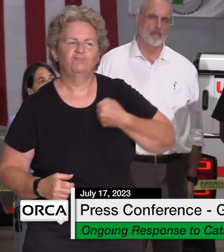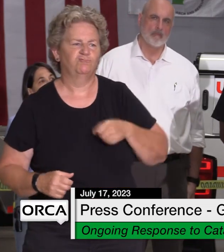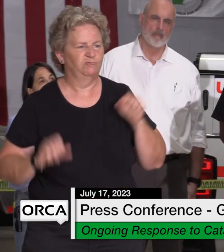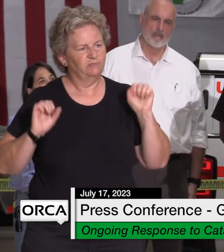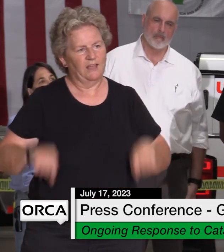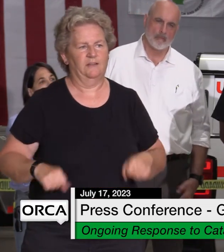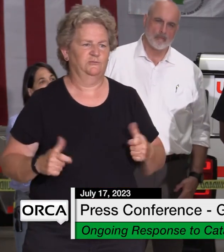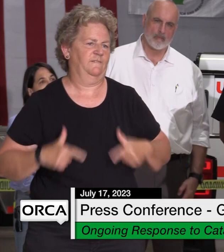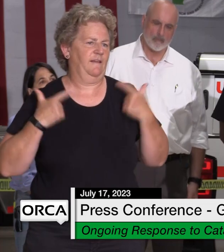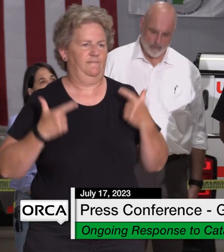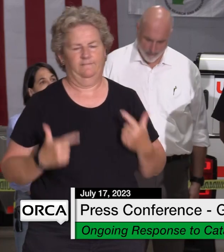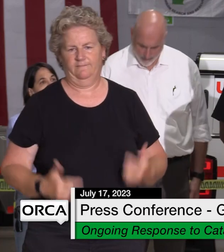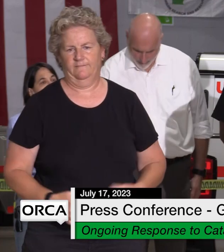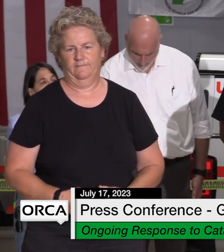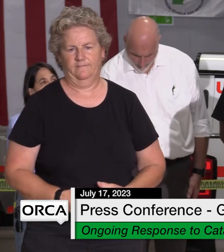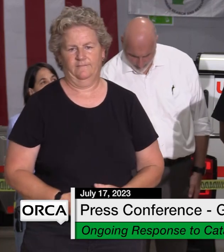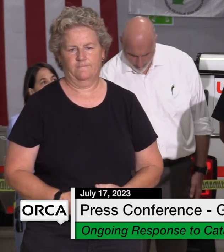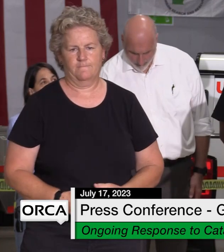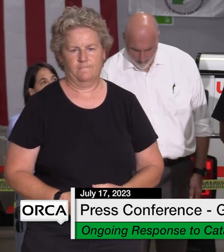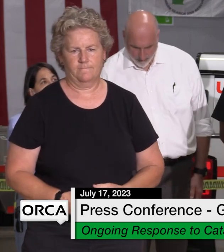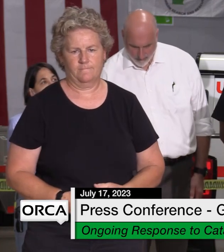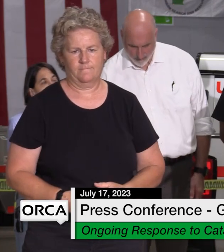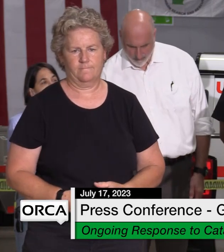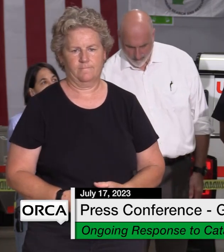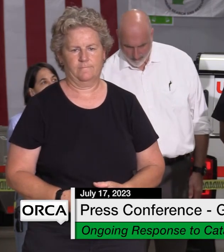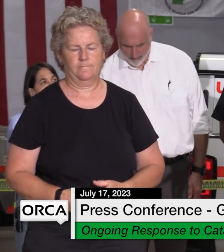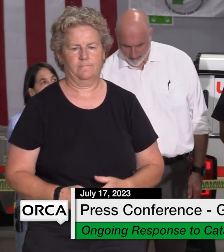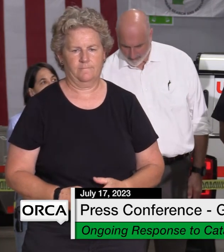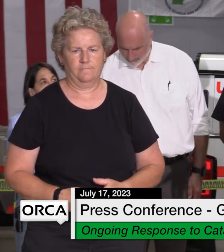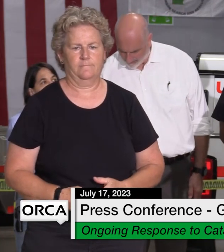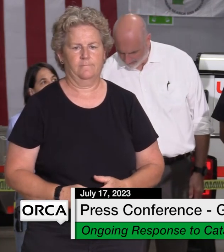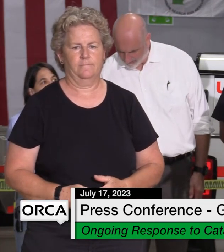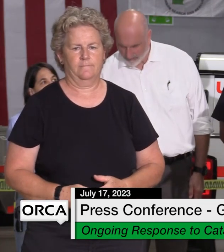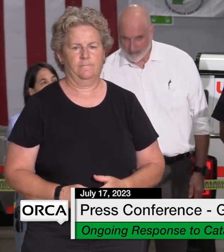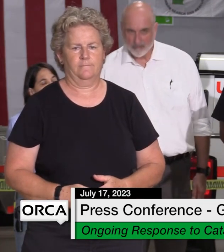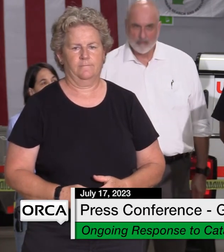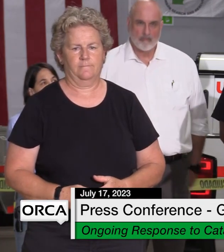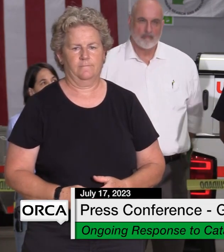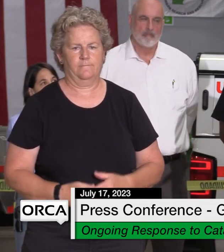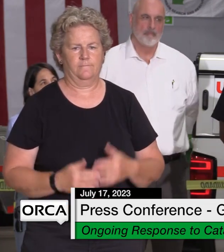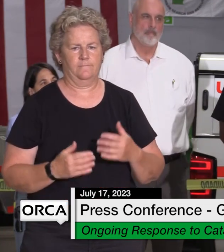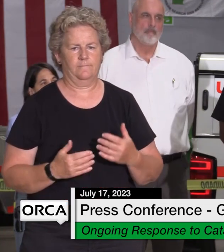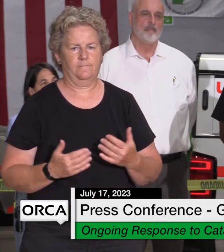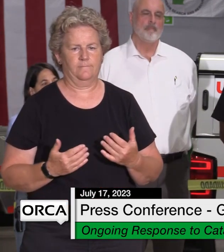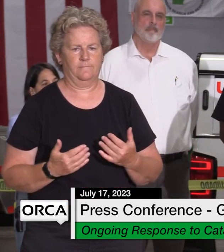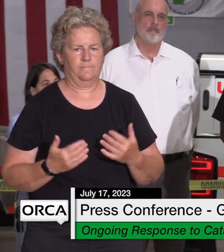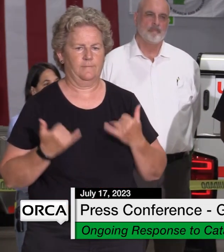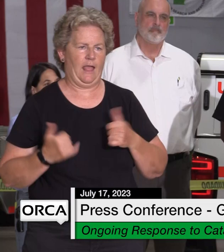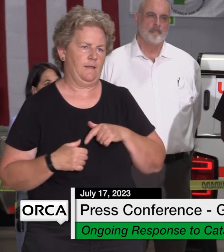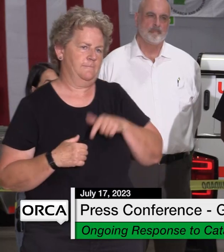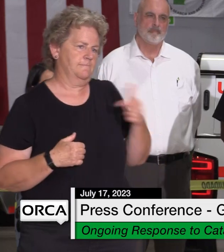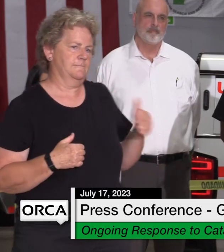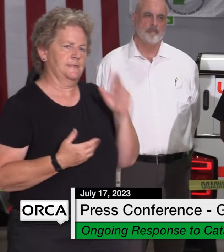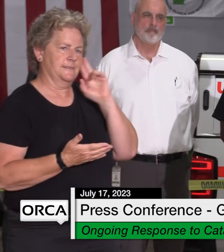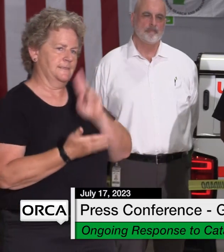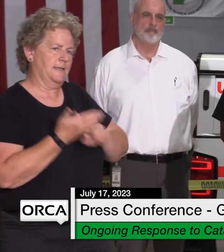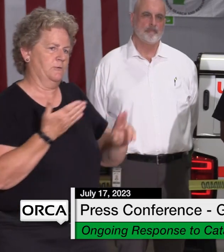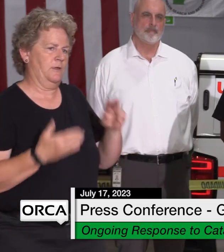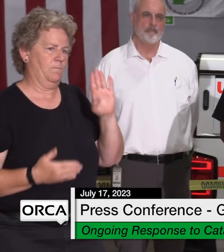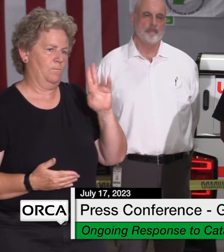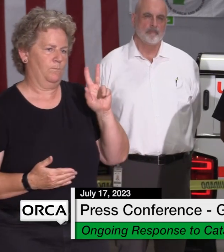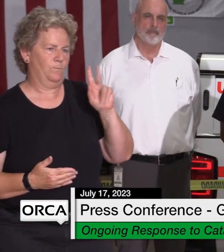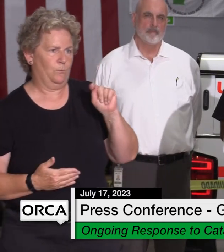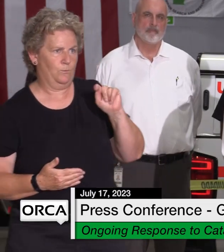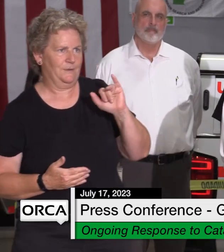and once again thank him and his entire team for their commitment to Vermont and helping us through our time of need.